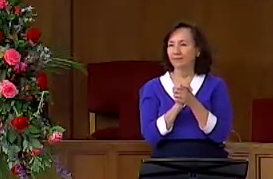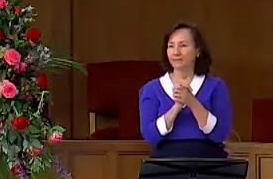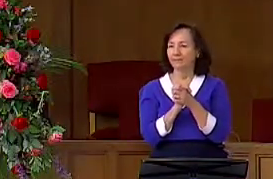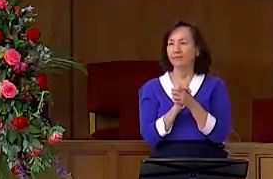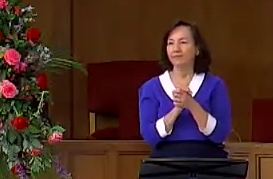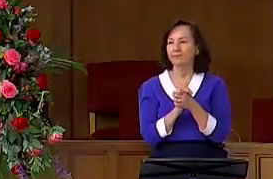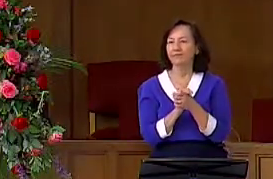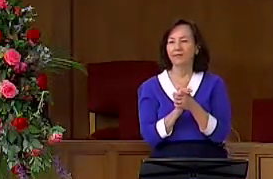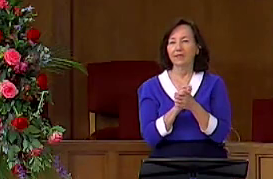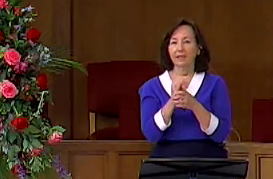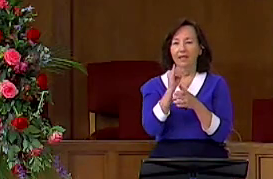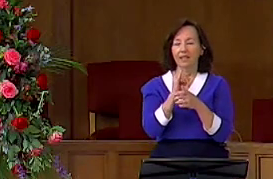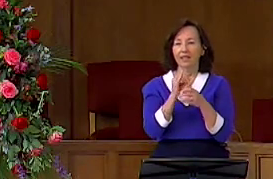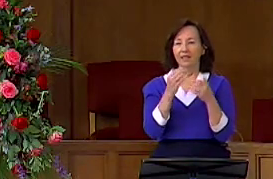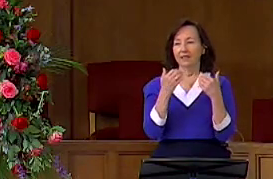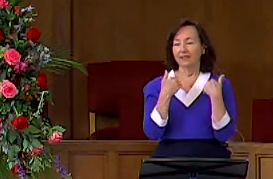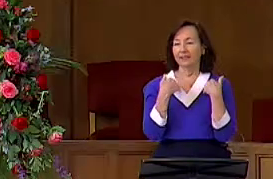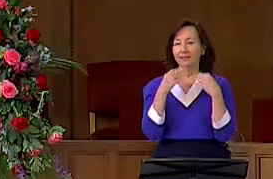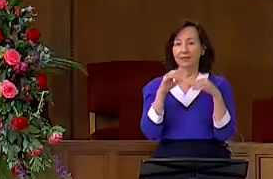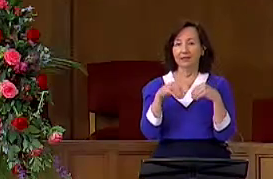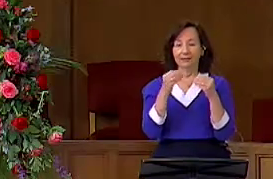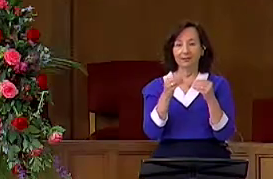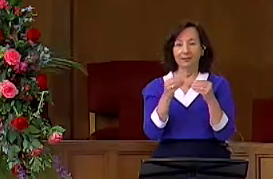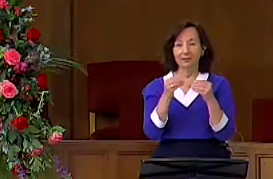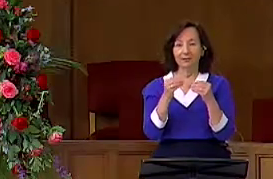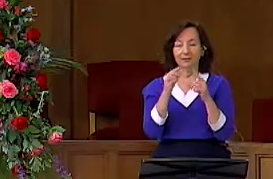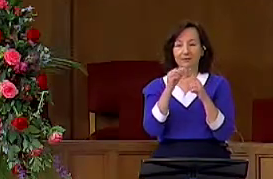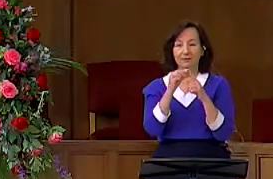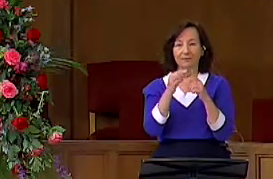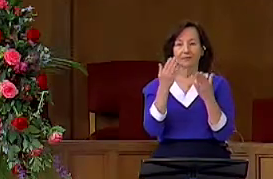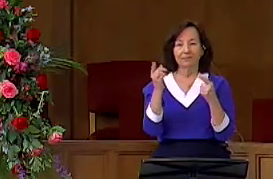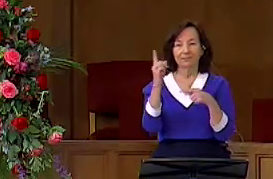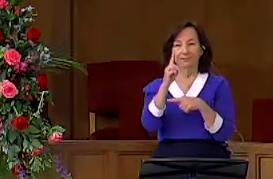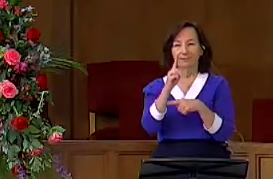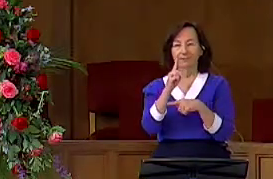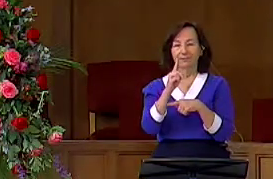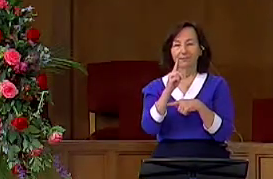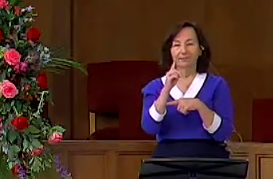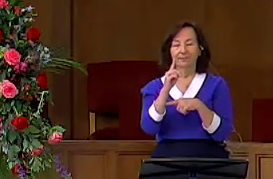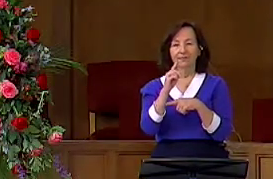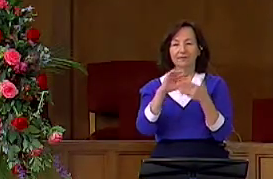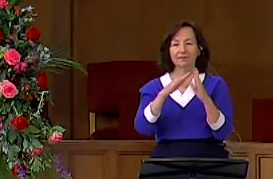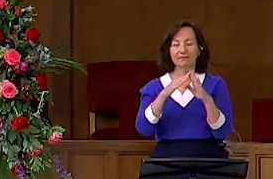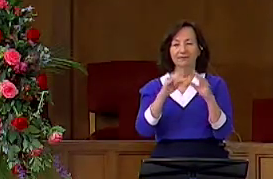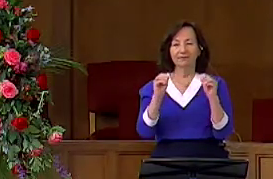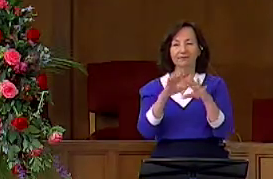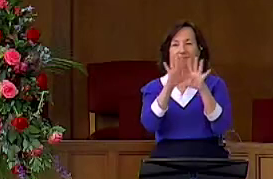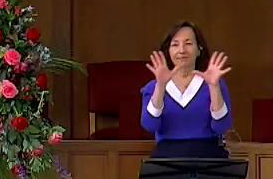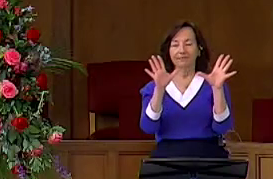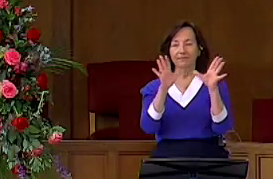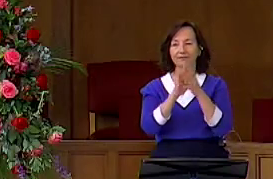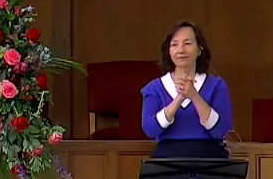I ask that you be the light today as you walk out of here. Be the light.